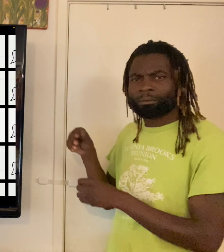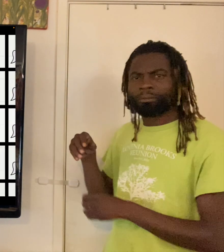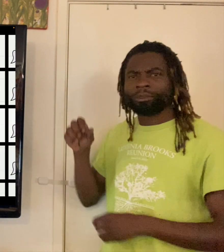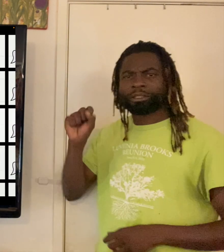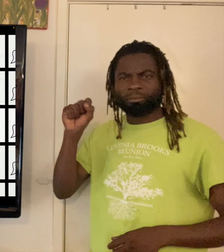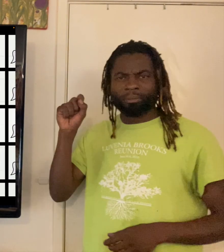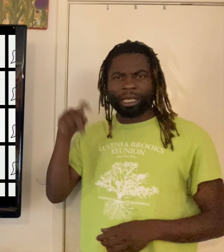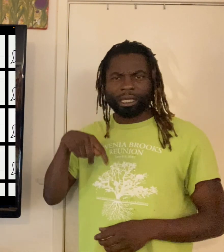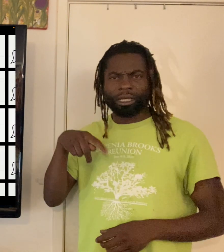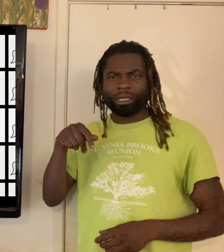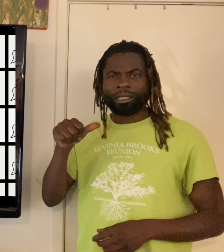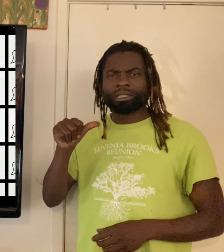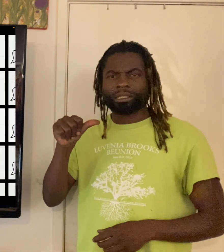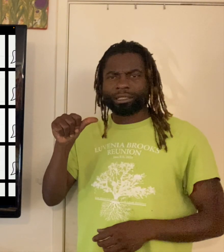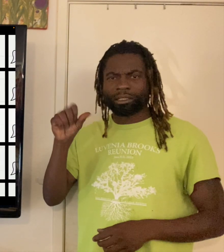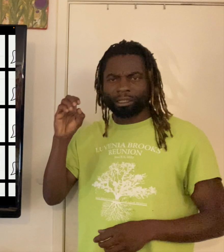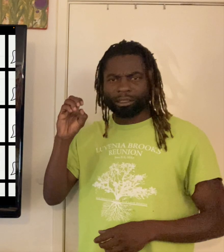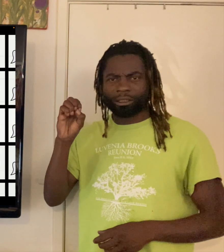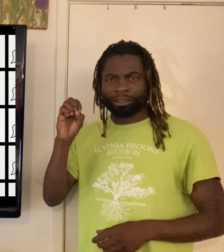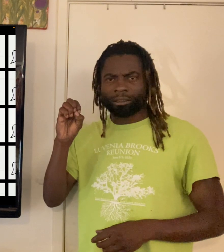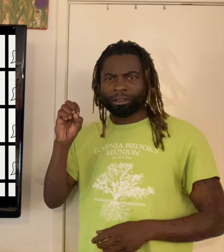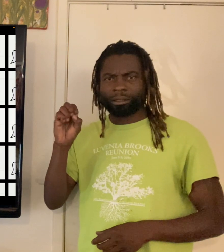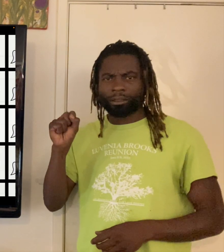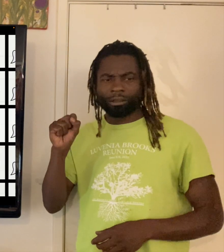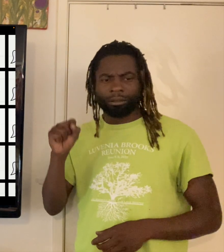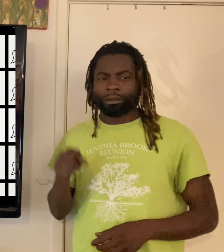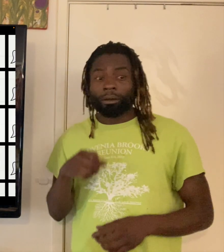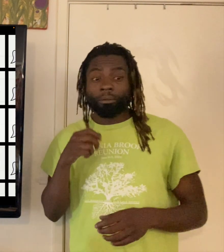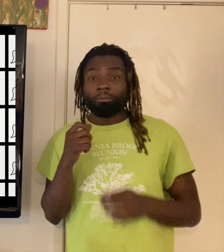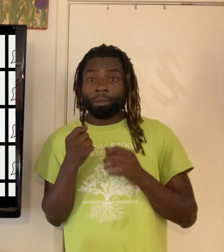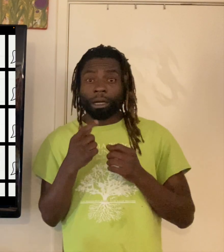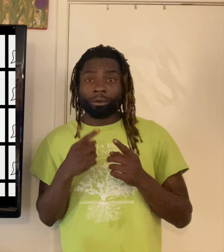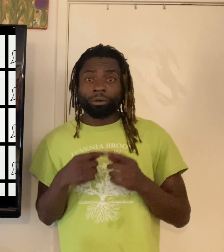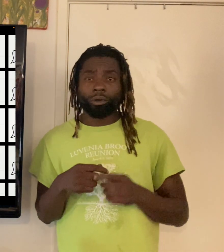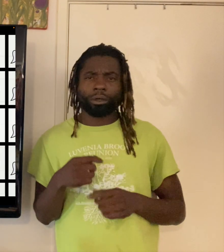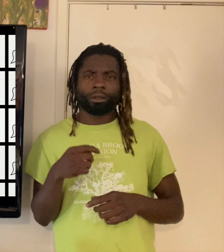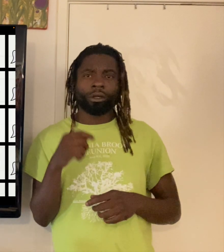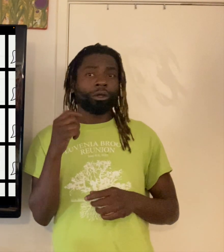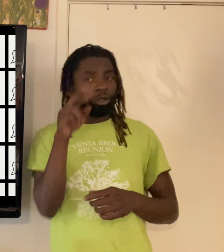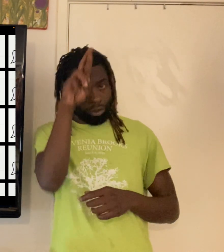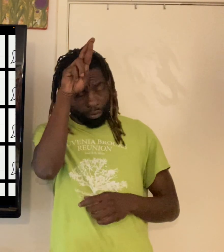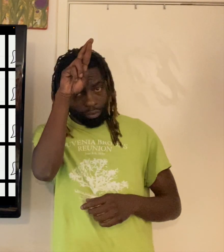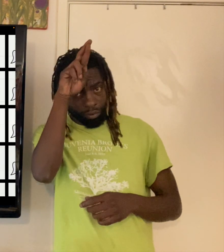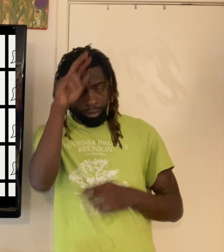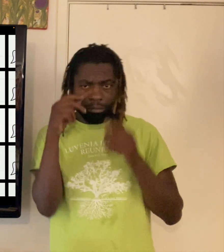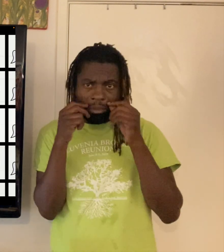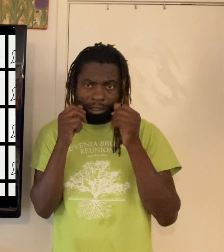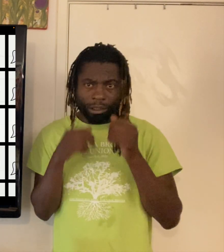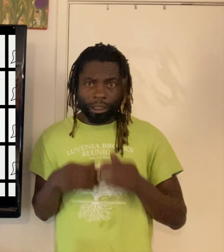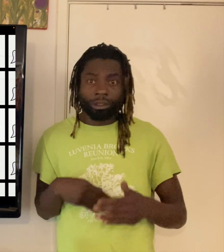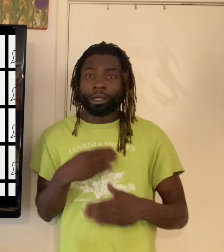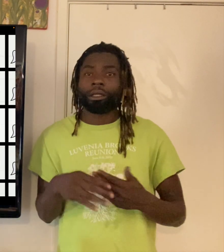unicorn, mustache. Then popcorn. So here would be what?